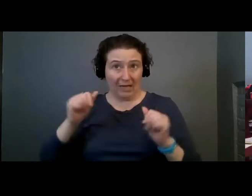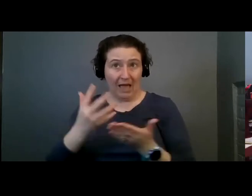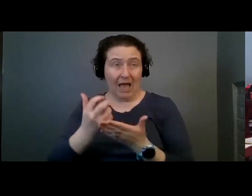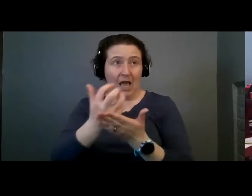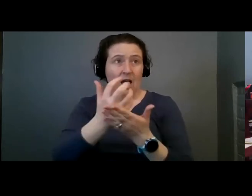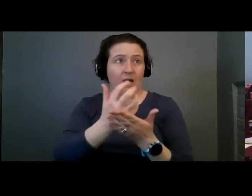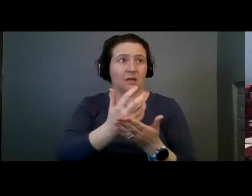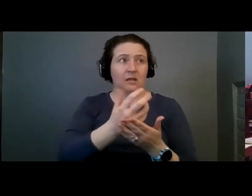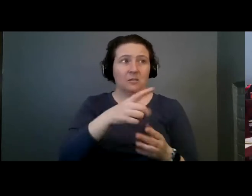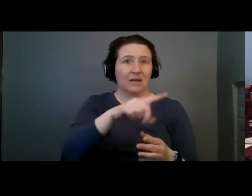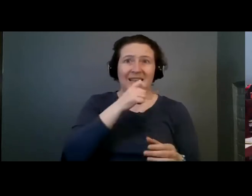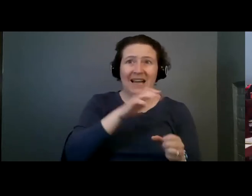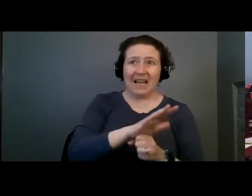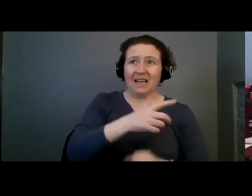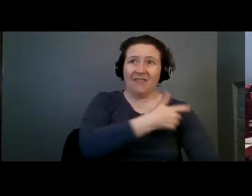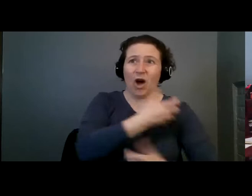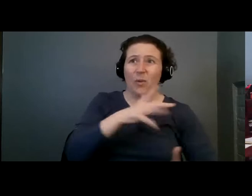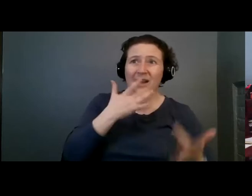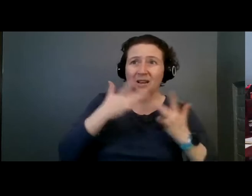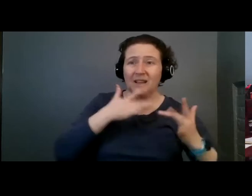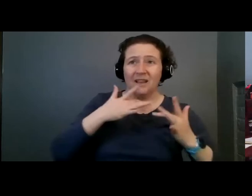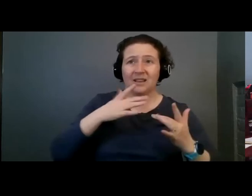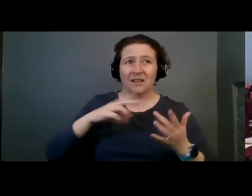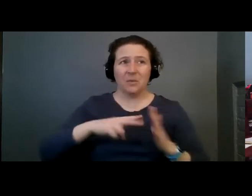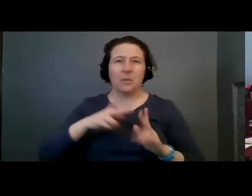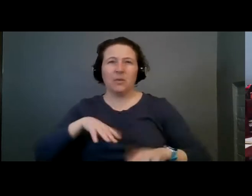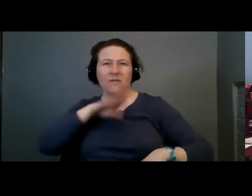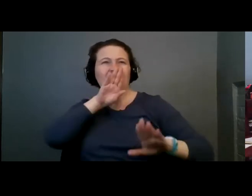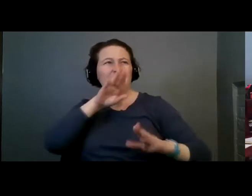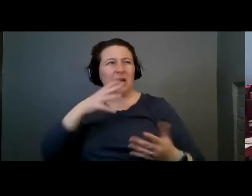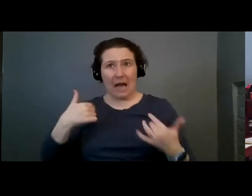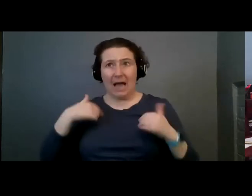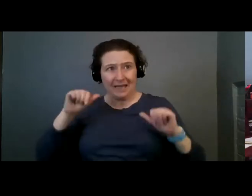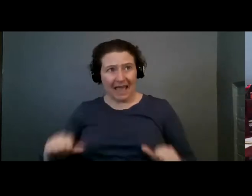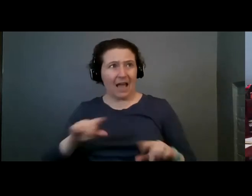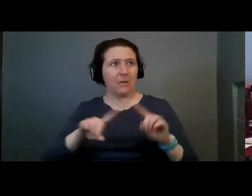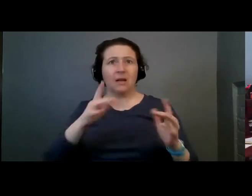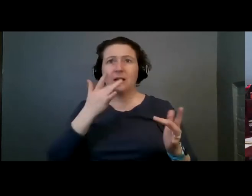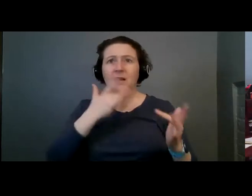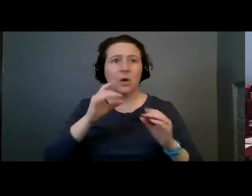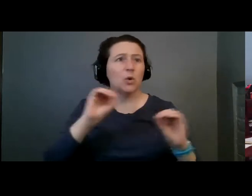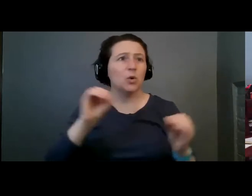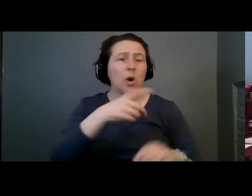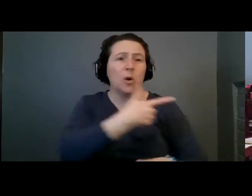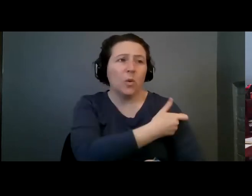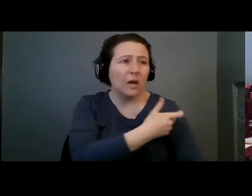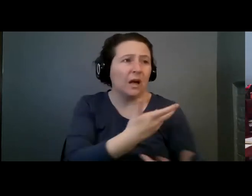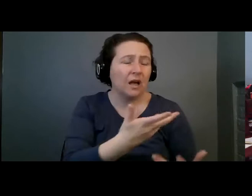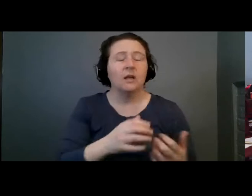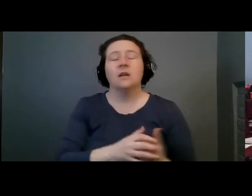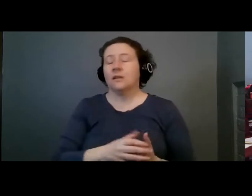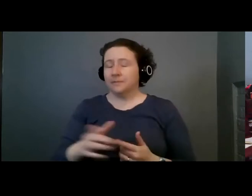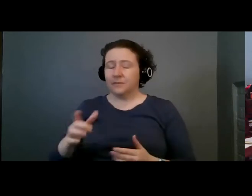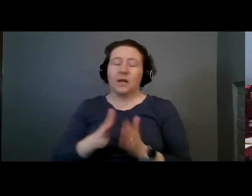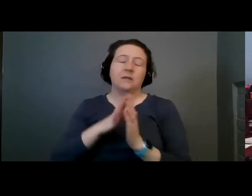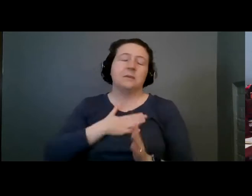more frustration in getting an opportunity to be vaccinated. We continue to ask for your patience. Adding